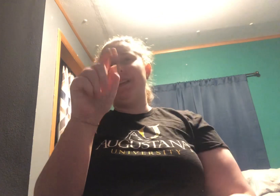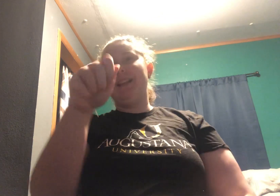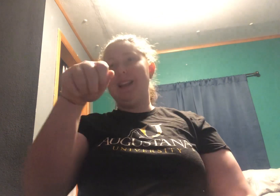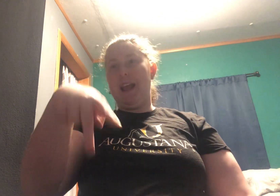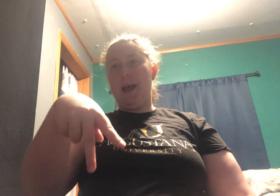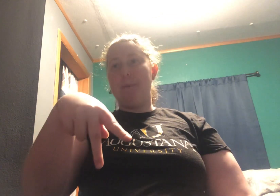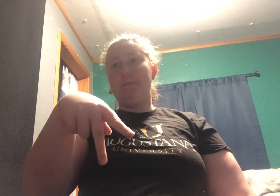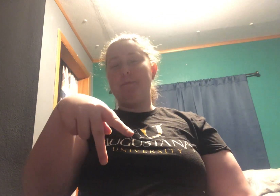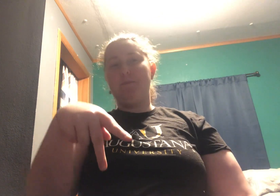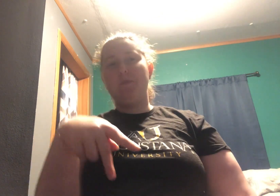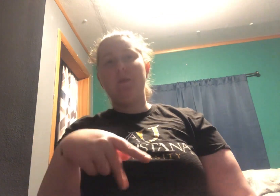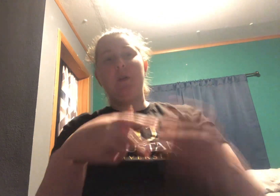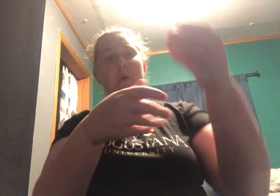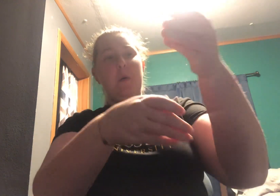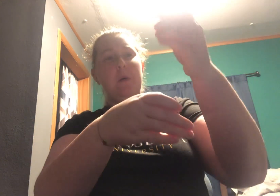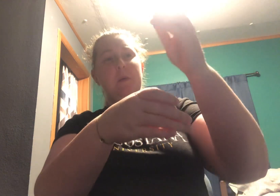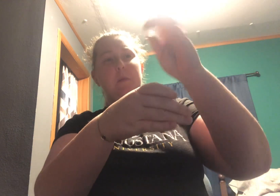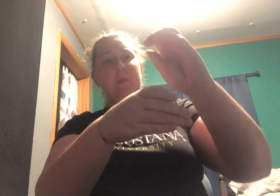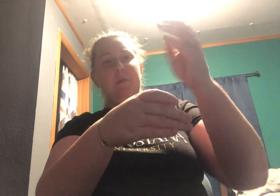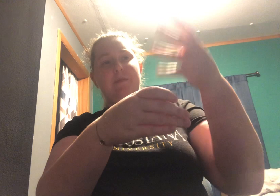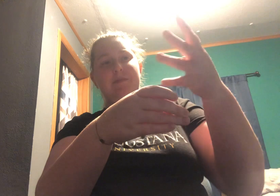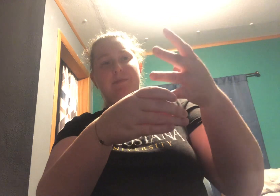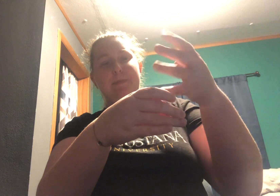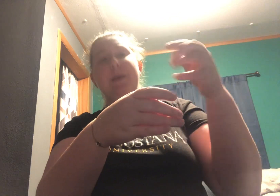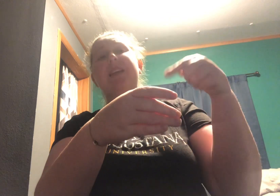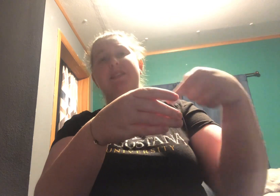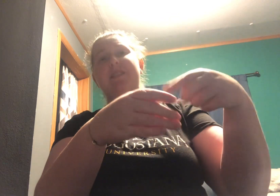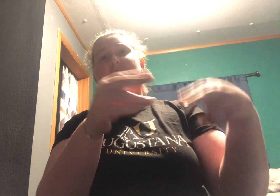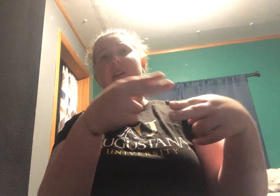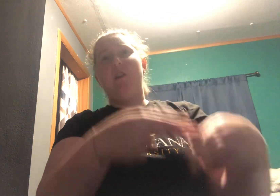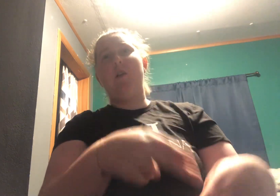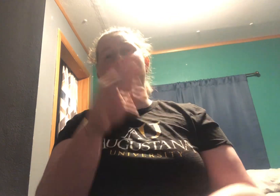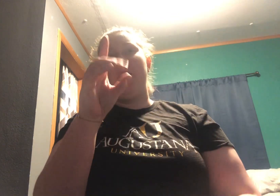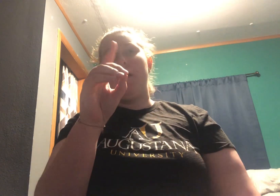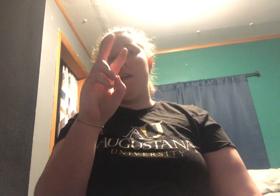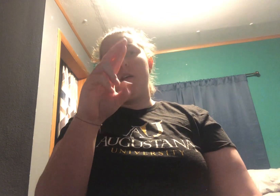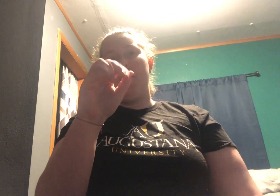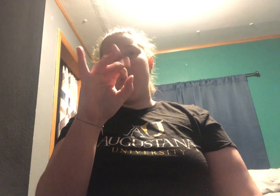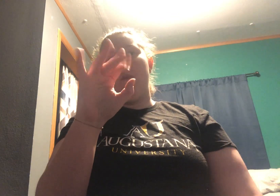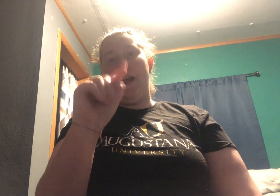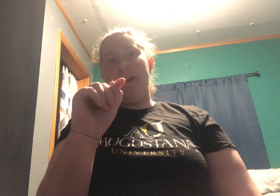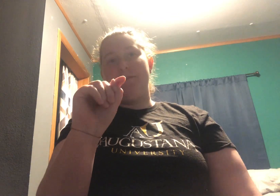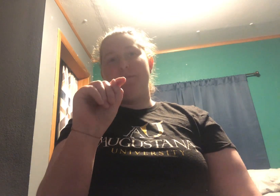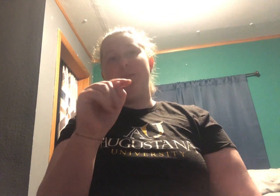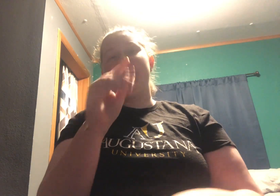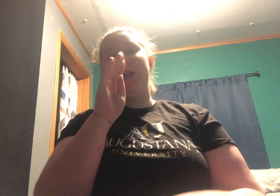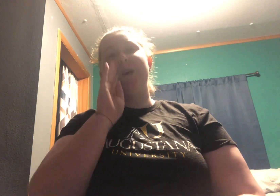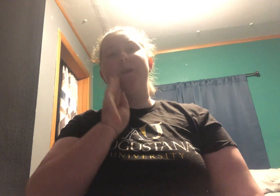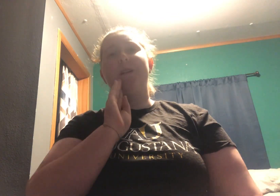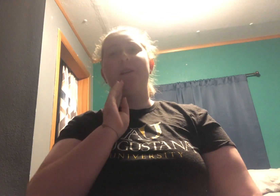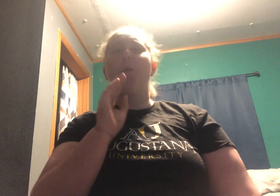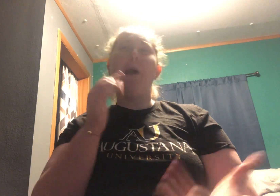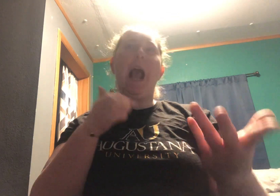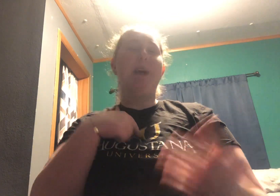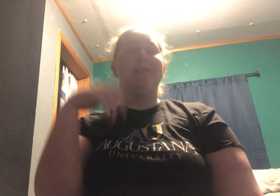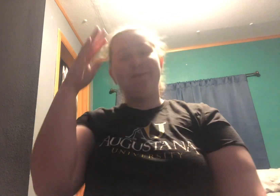called draft beer. Now, for this one, I want you to, I'm going to give you a clue on how to spell this, okay? I want